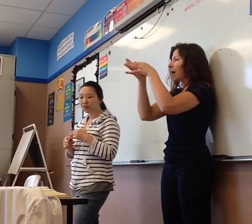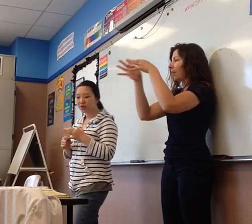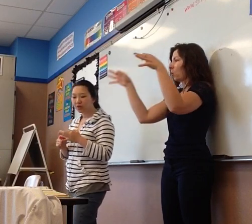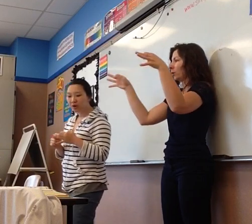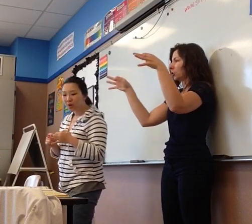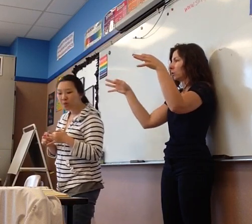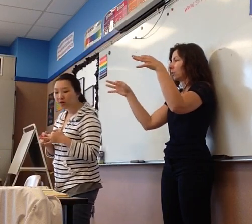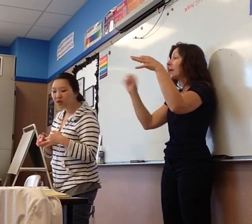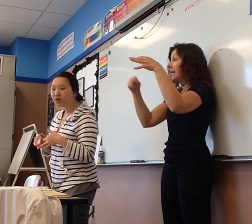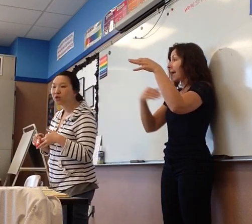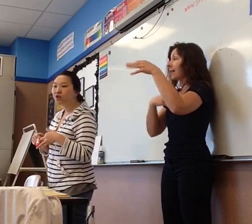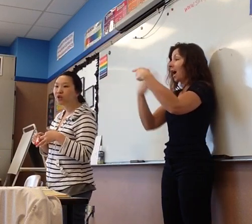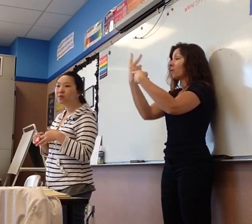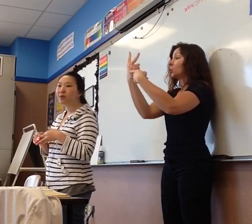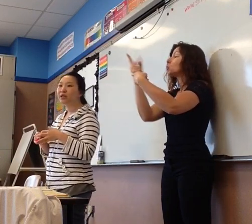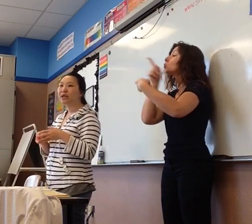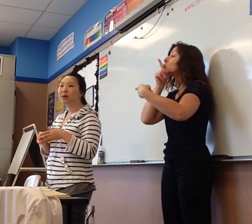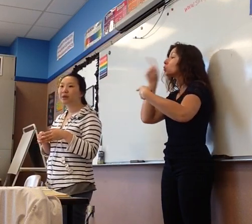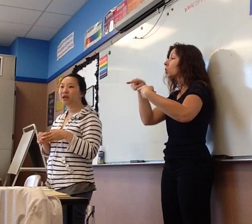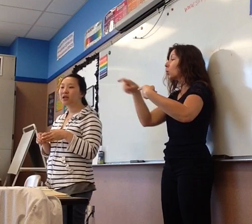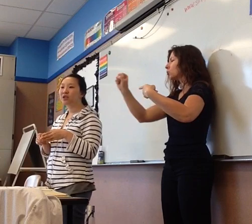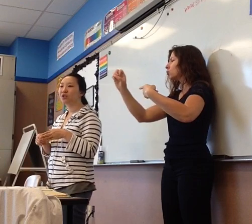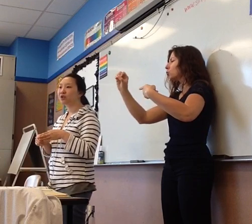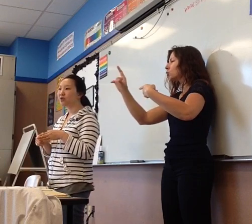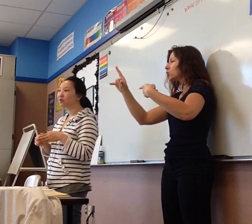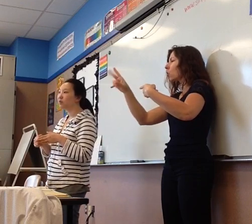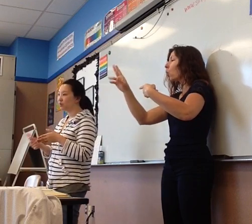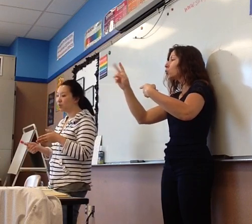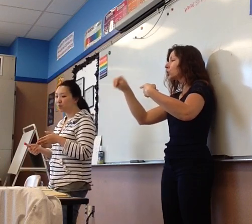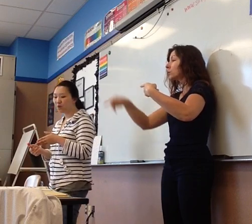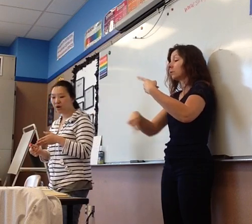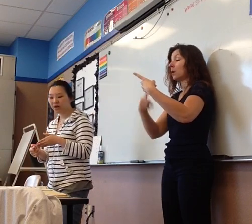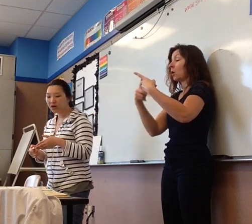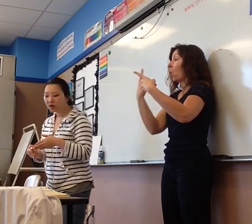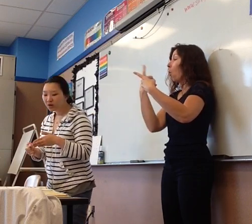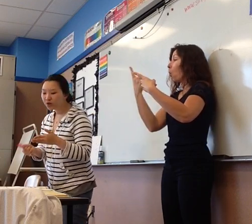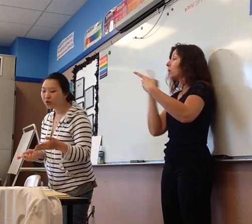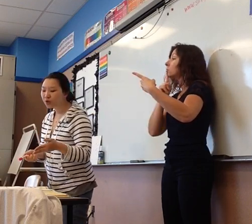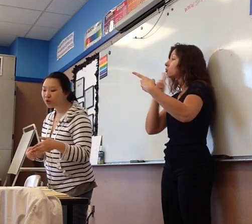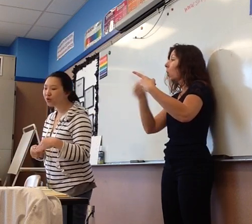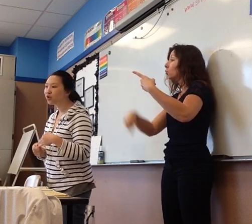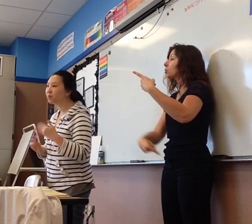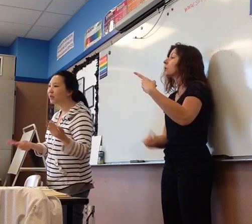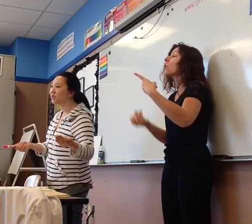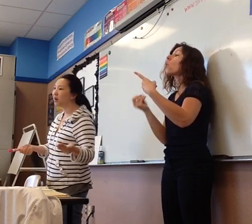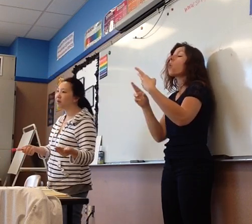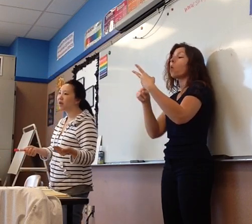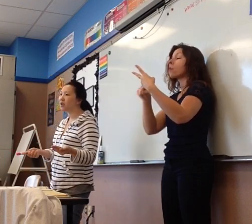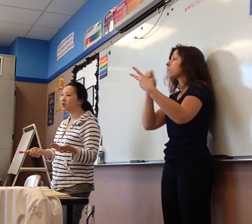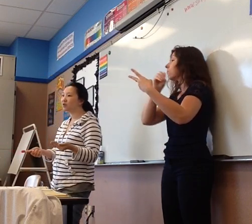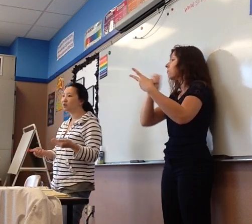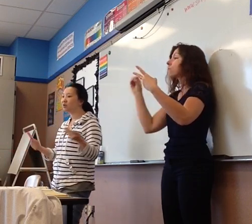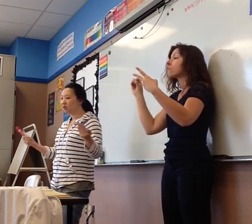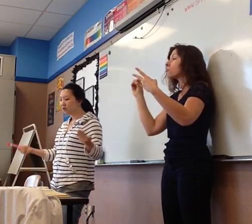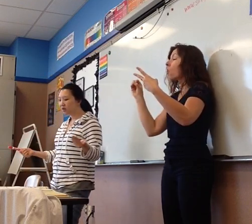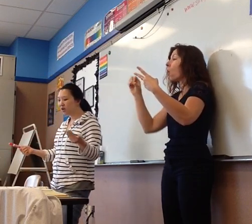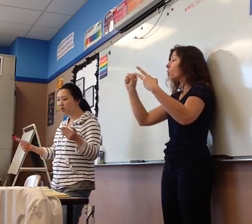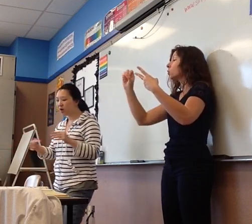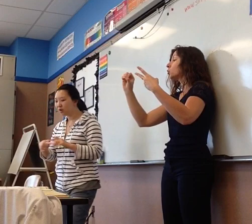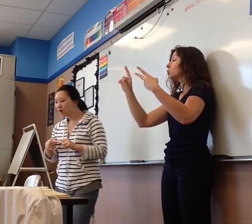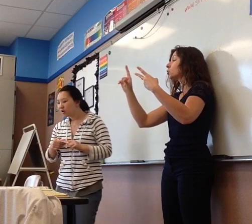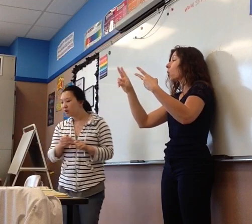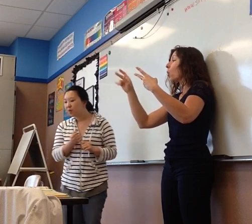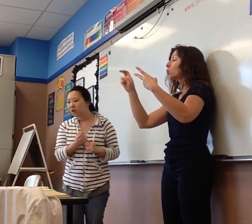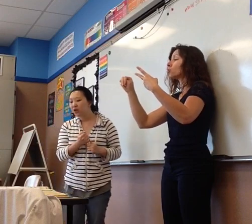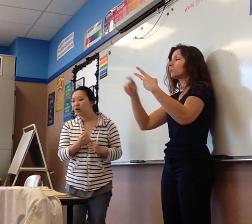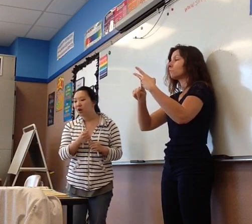2. 1 solution means how many answers? 1. No solution means how many answers?